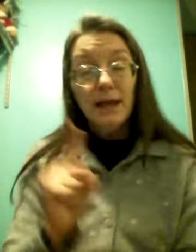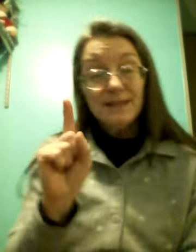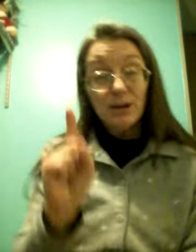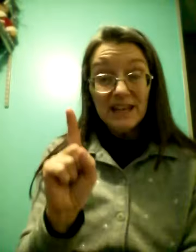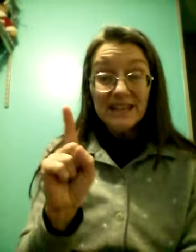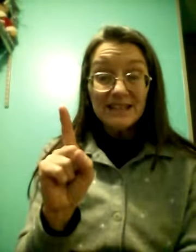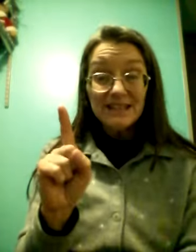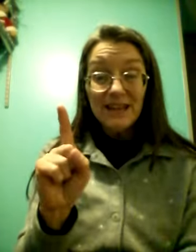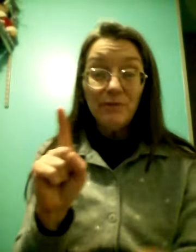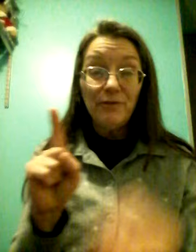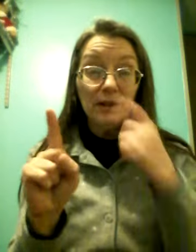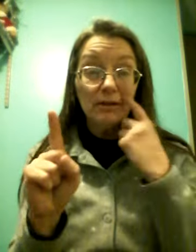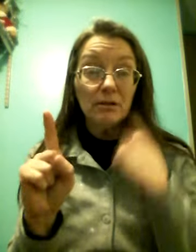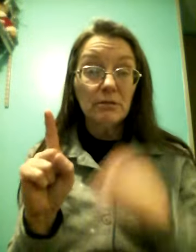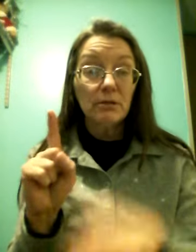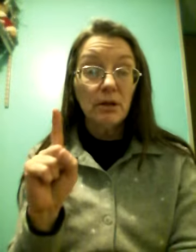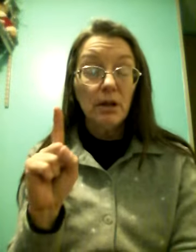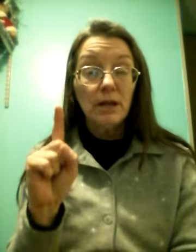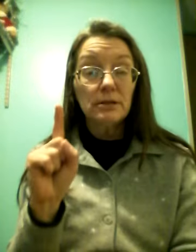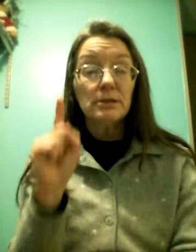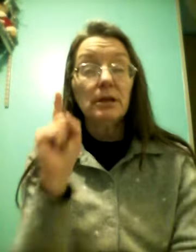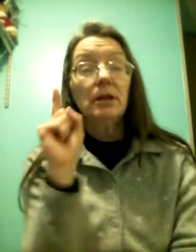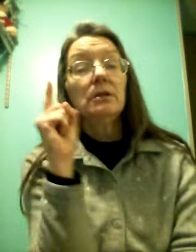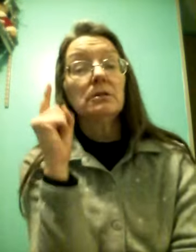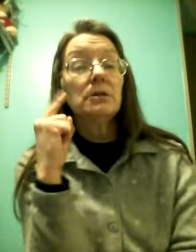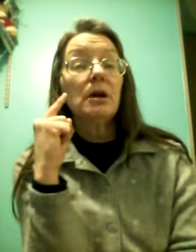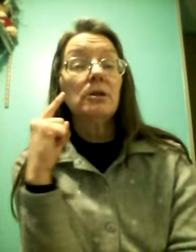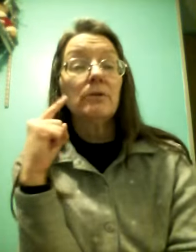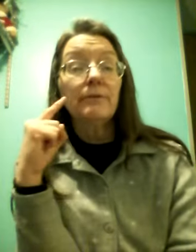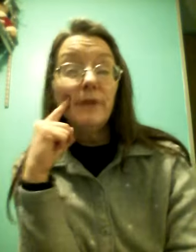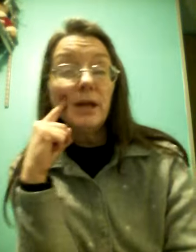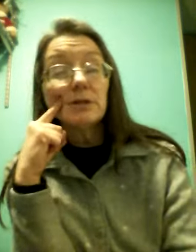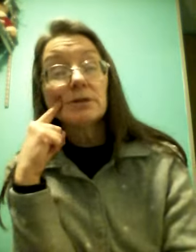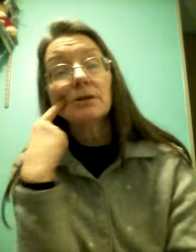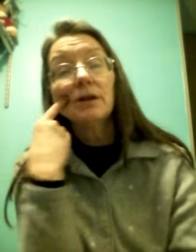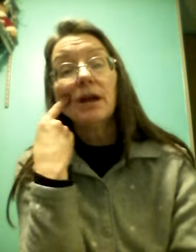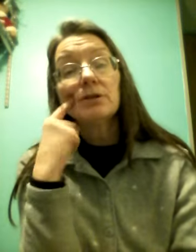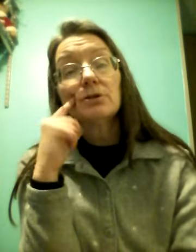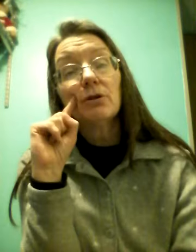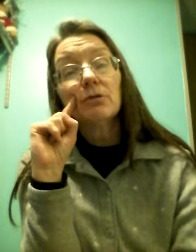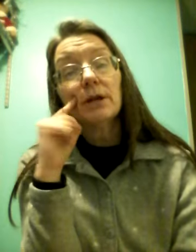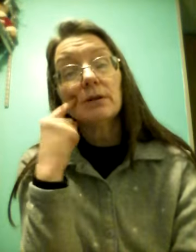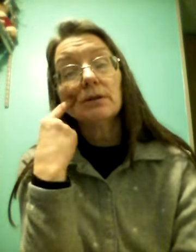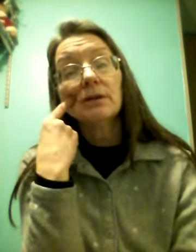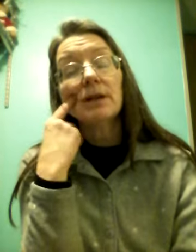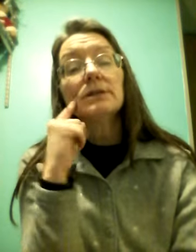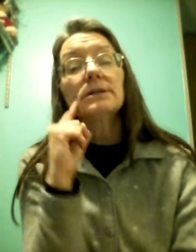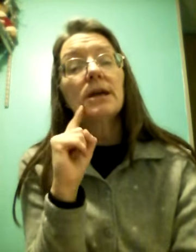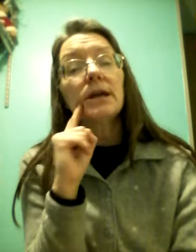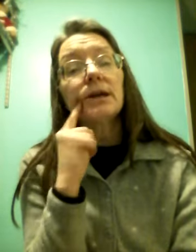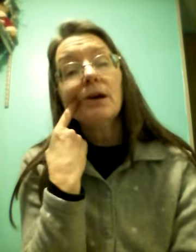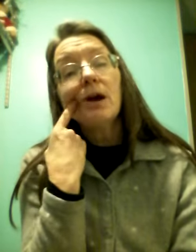Now take that same finger and stick it in the side of your face and turn it and say,